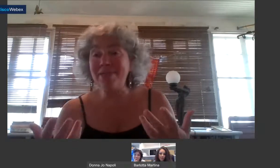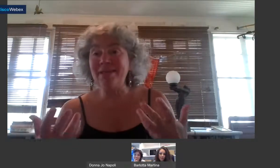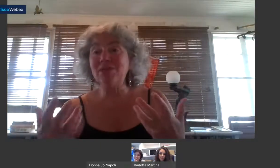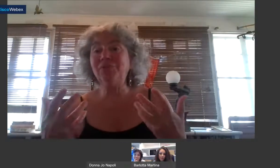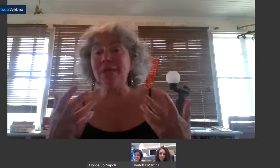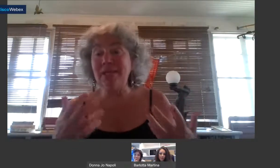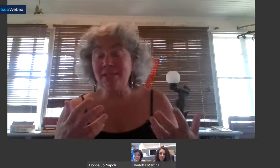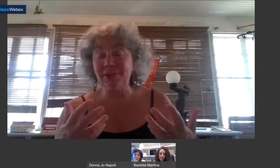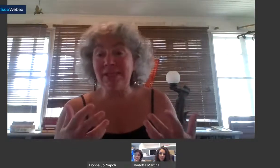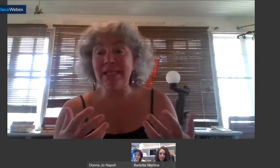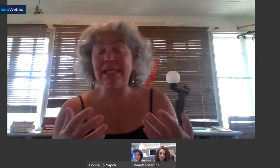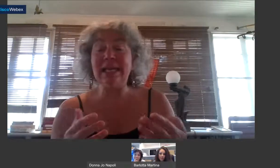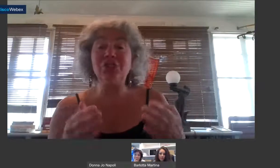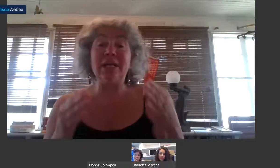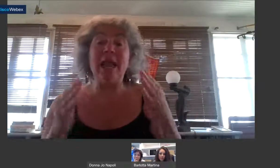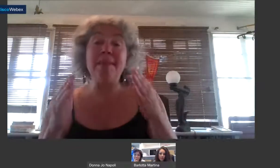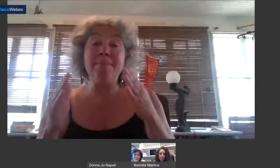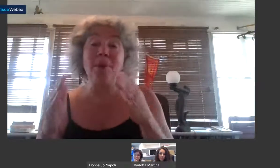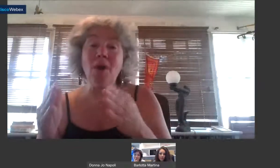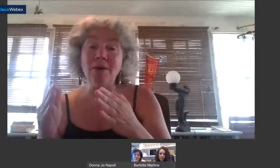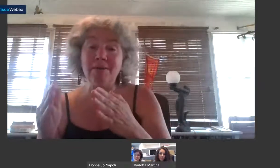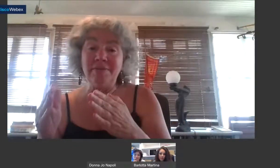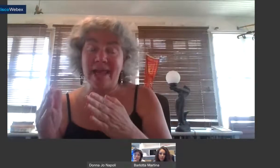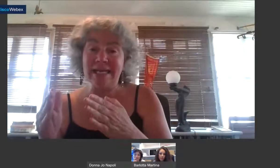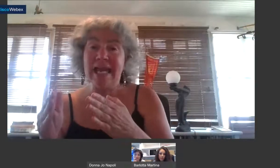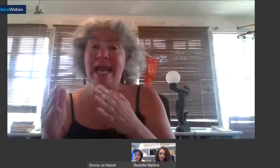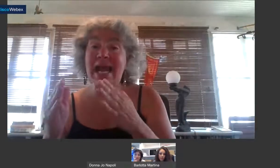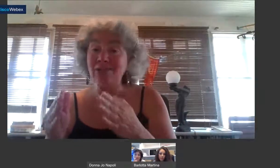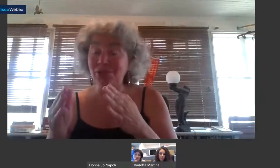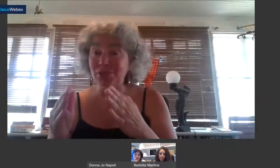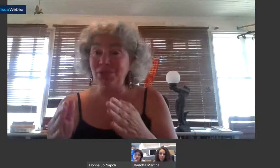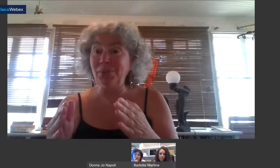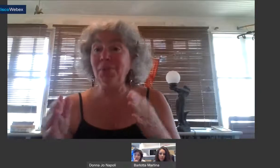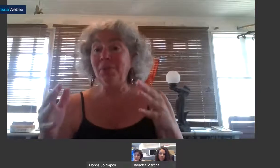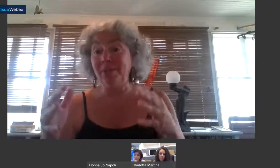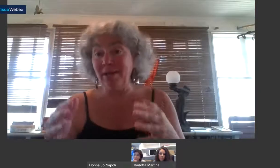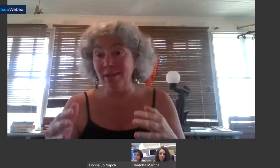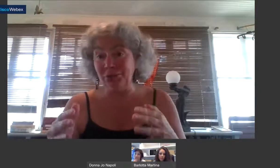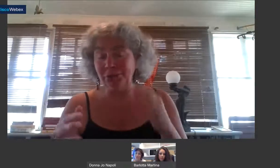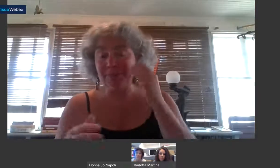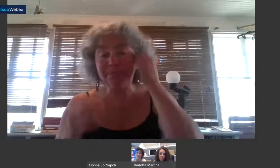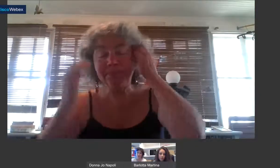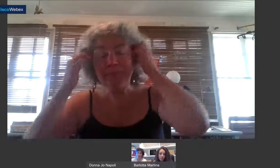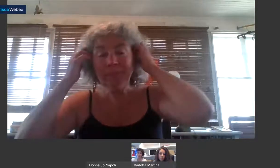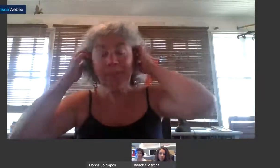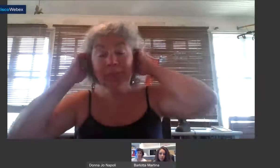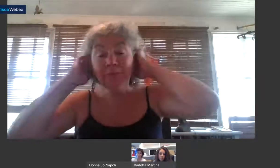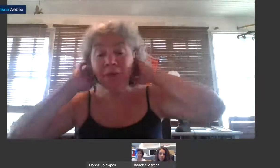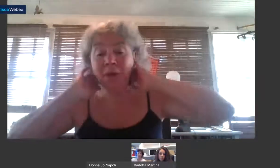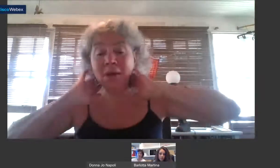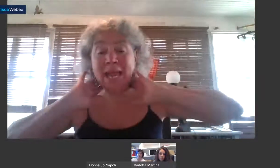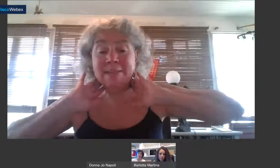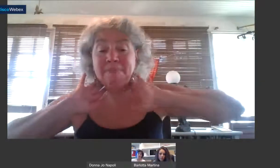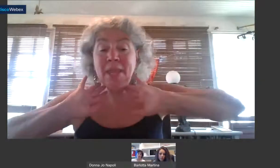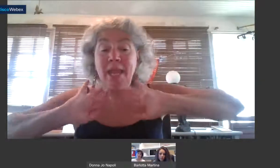methods for ease of articulation. And part of that has to do with the culture. If you are at